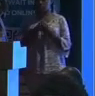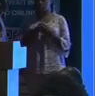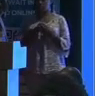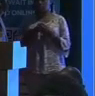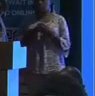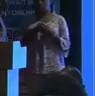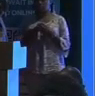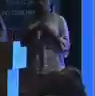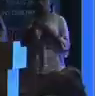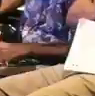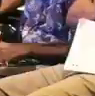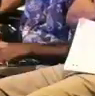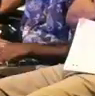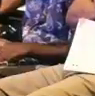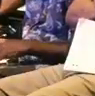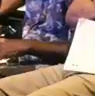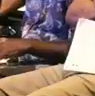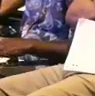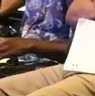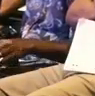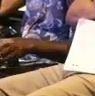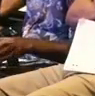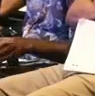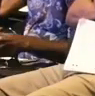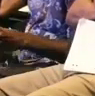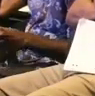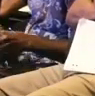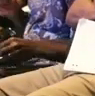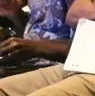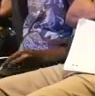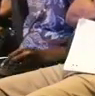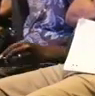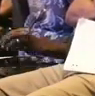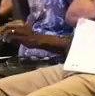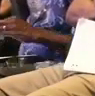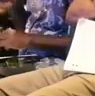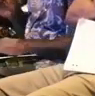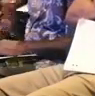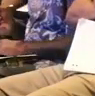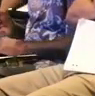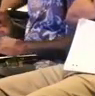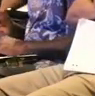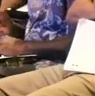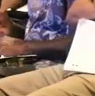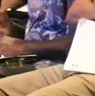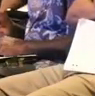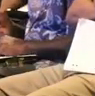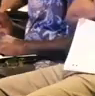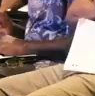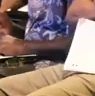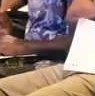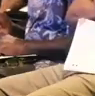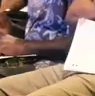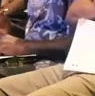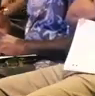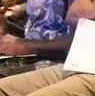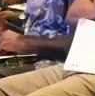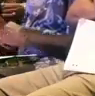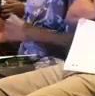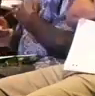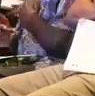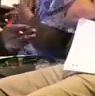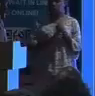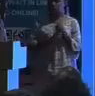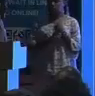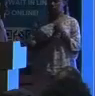and the salary that was paid, the salary wages tax that was paid, about 21 kina